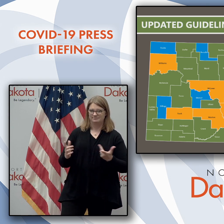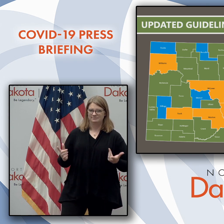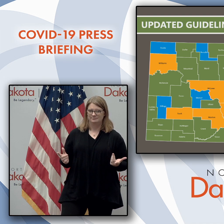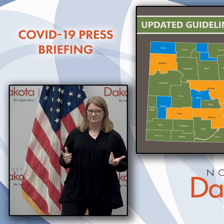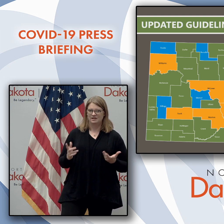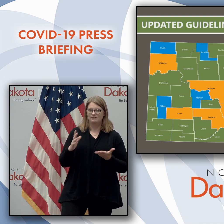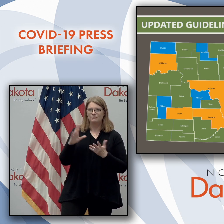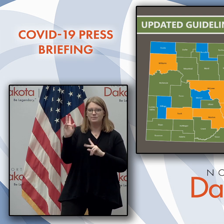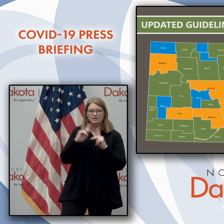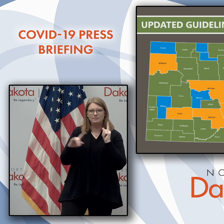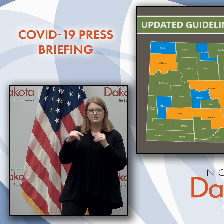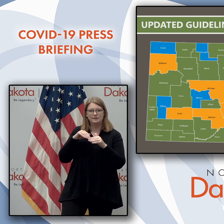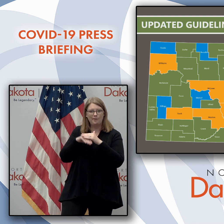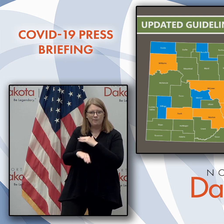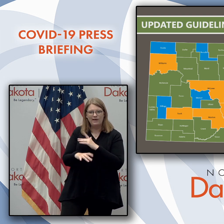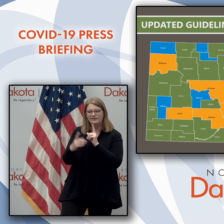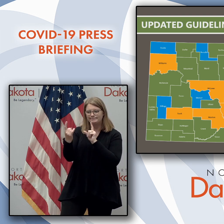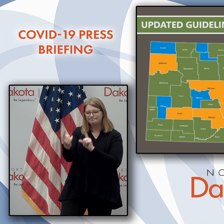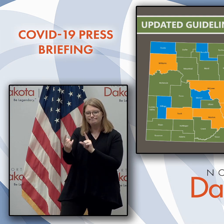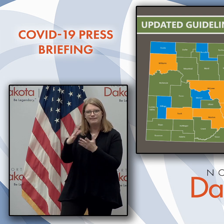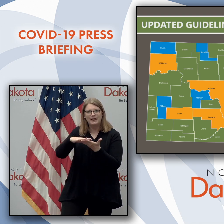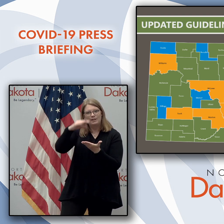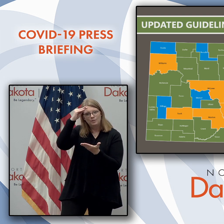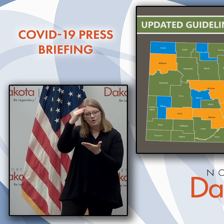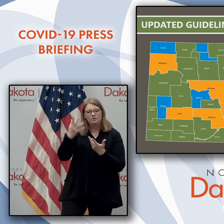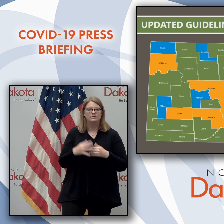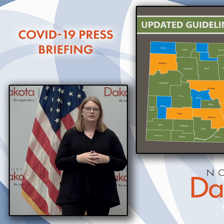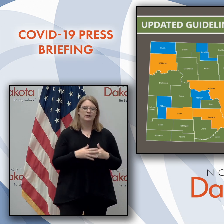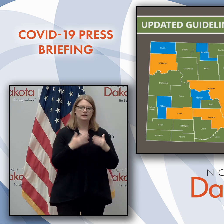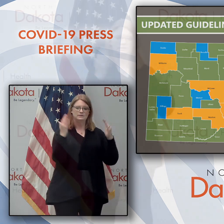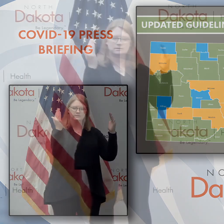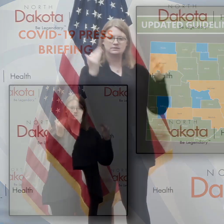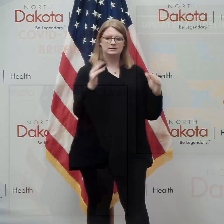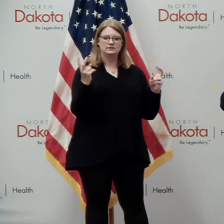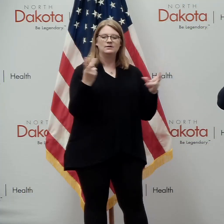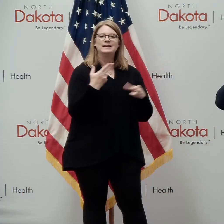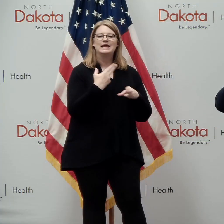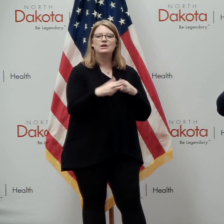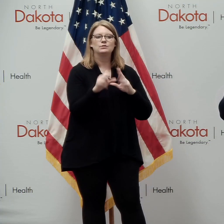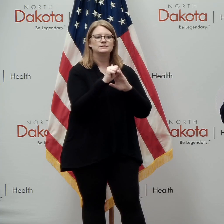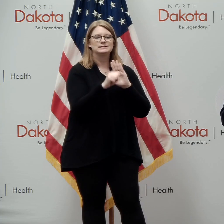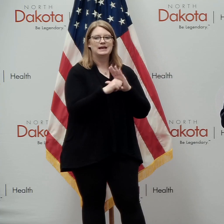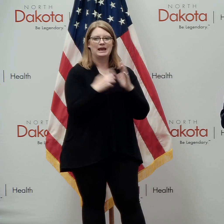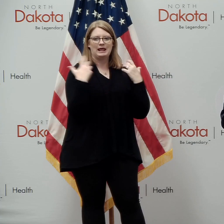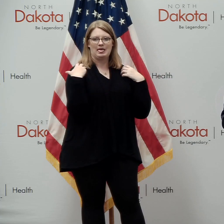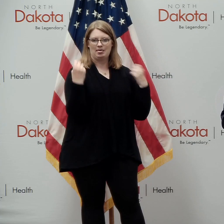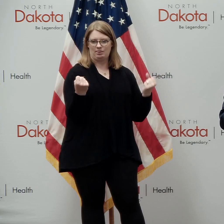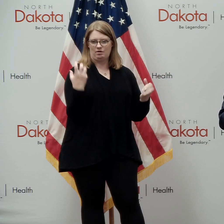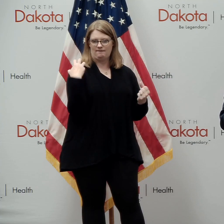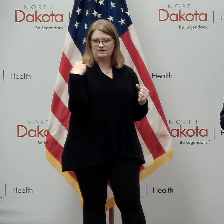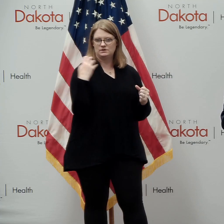in-person learning. Next topic is Interim State Health Officer.